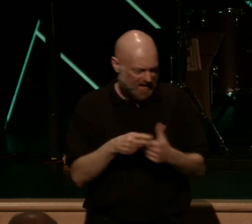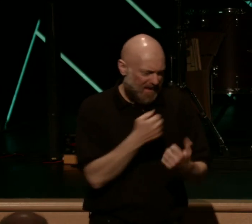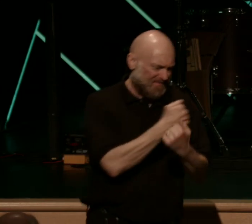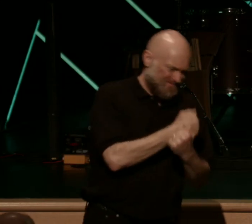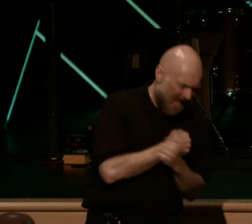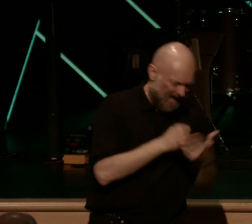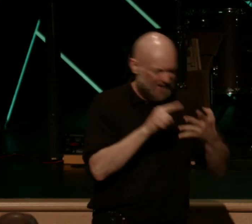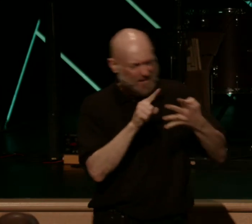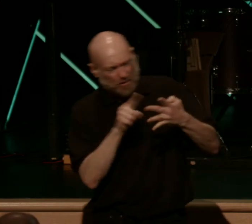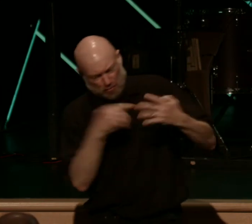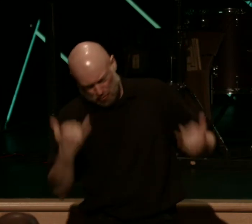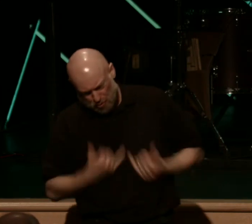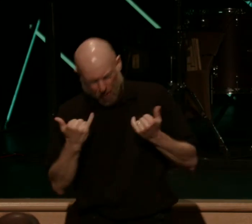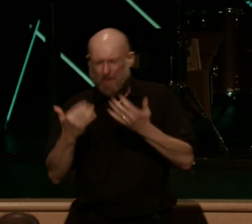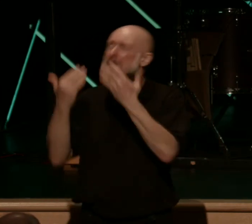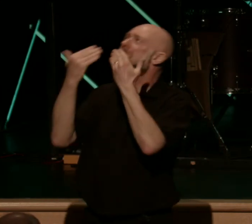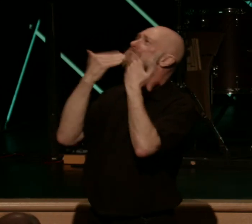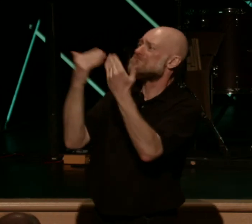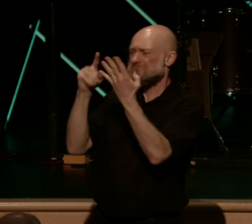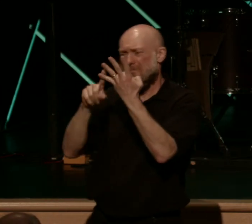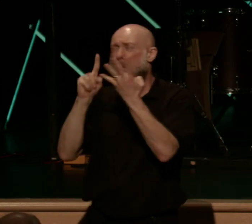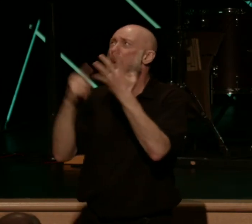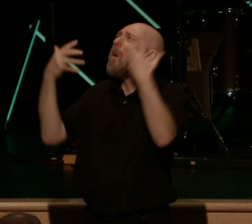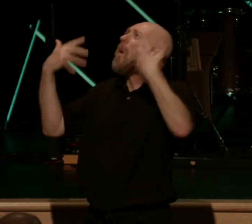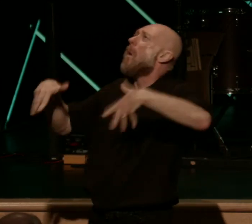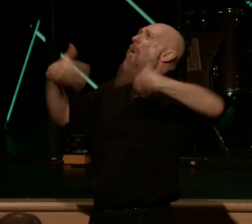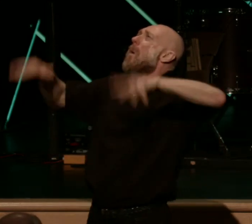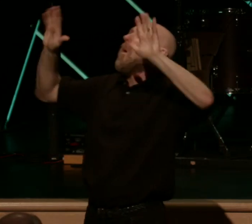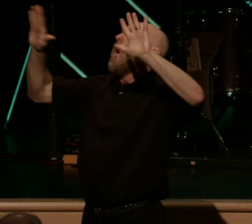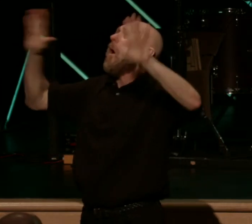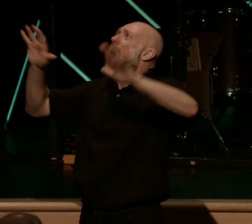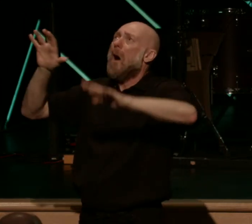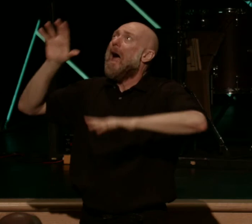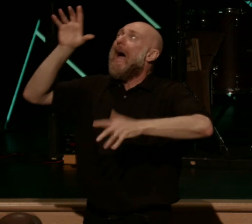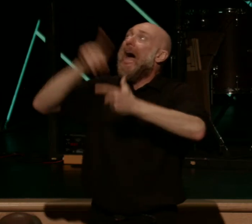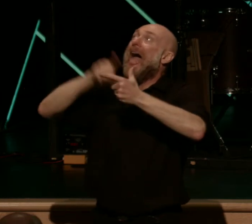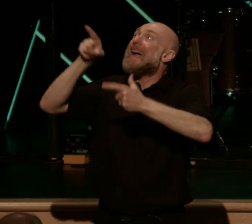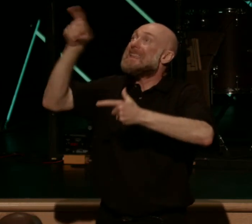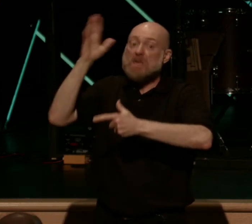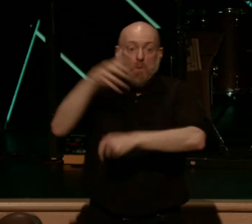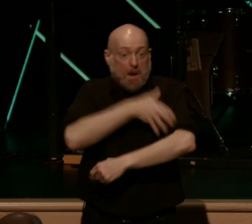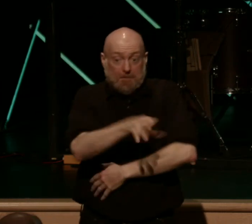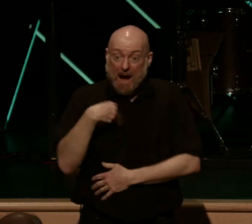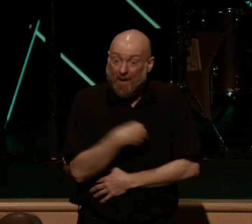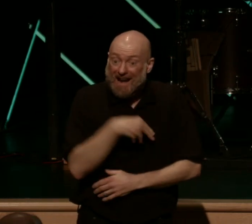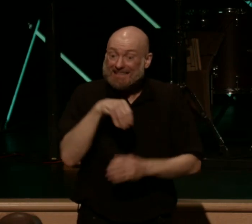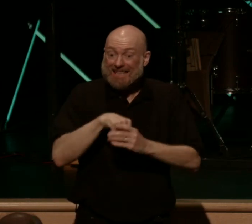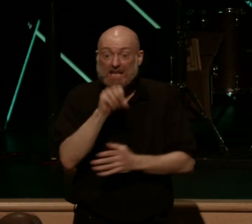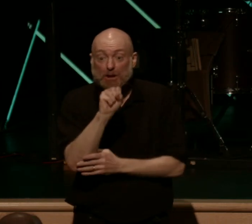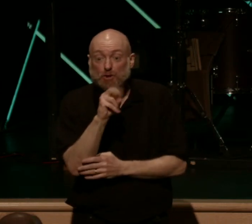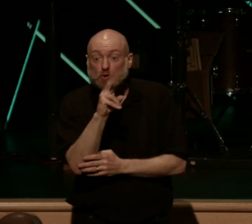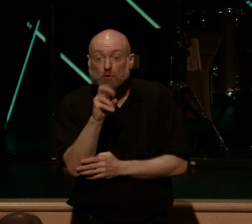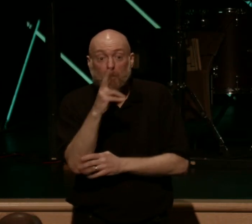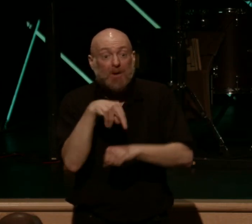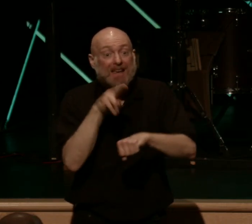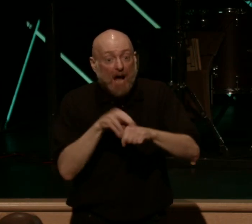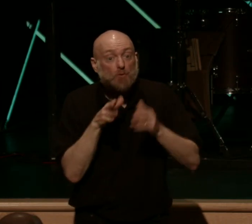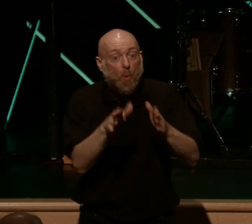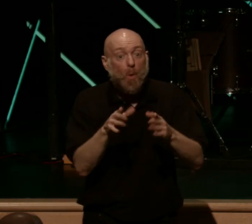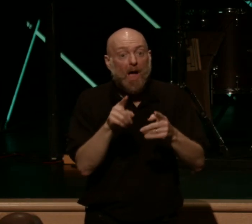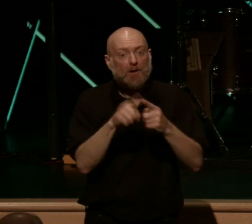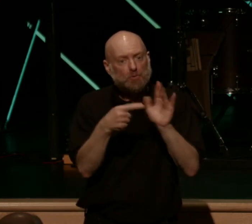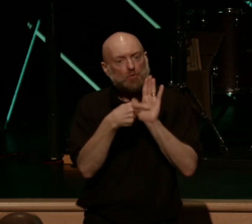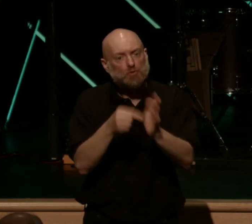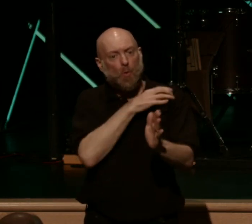and joy and gratitude and awe of Jesus Christ and empower us supernaturally to portray the